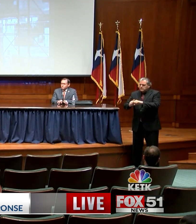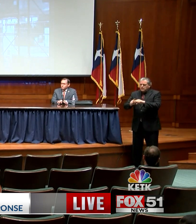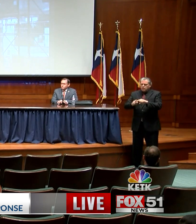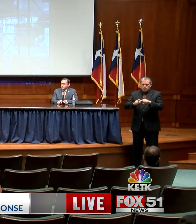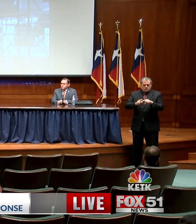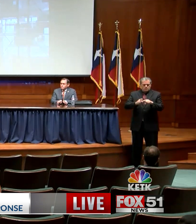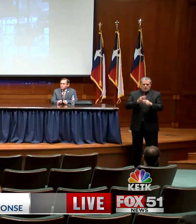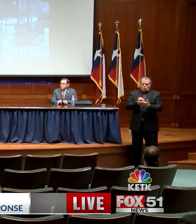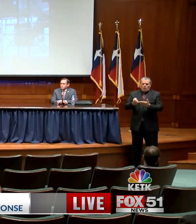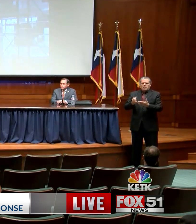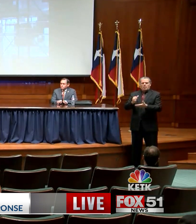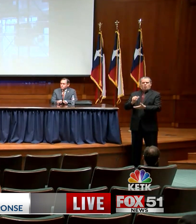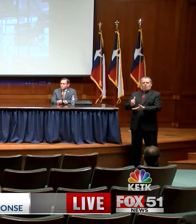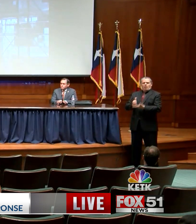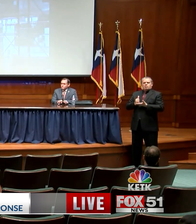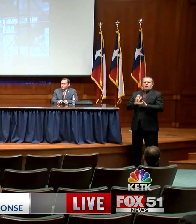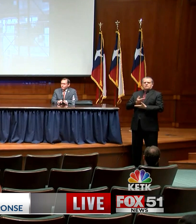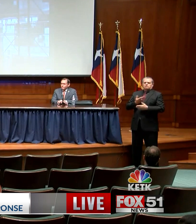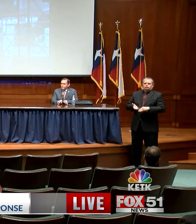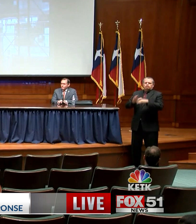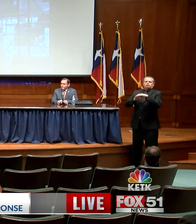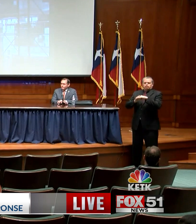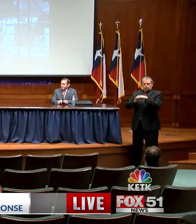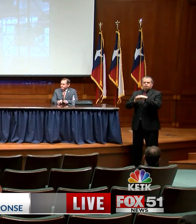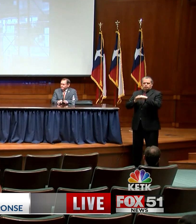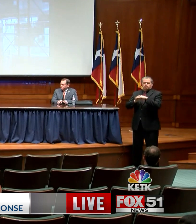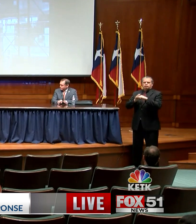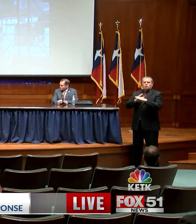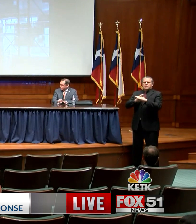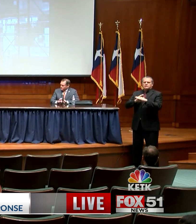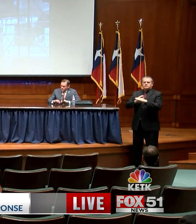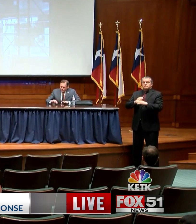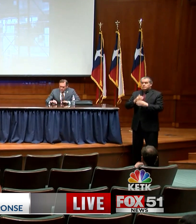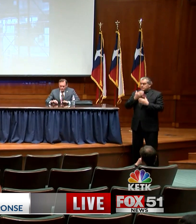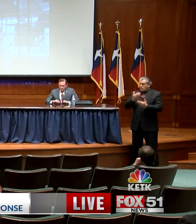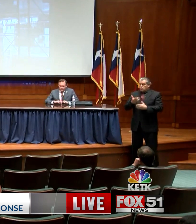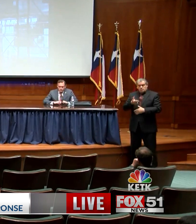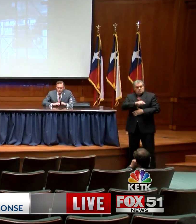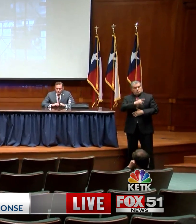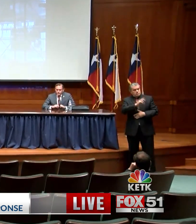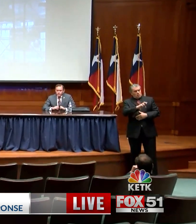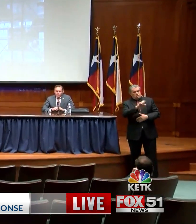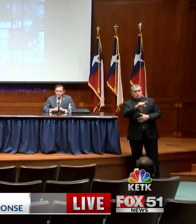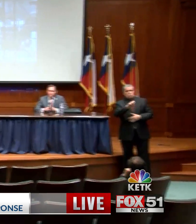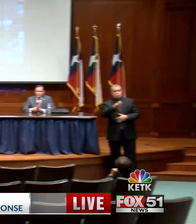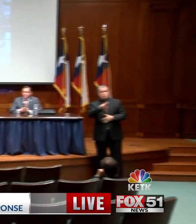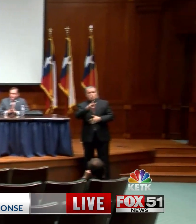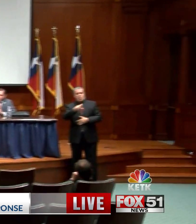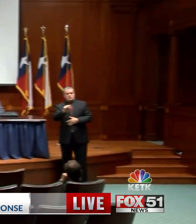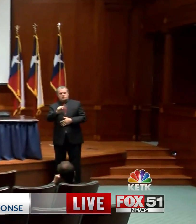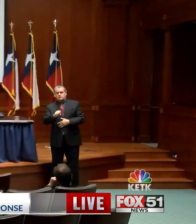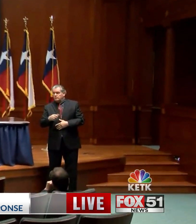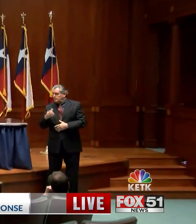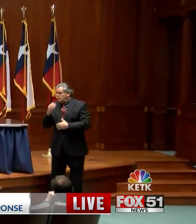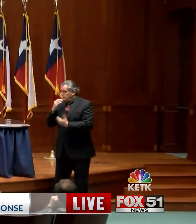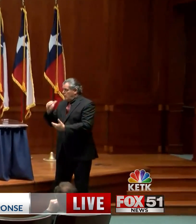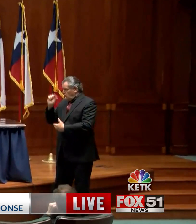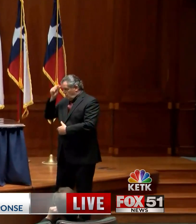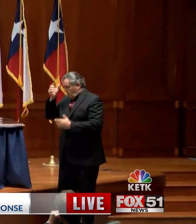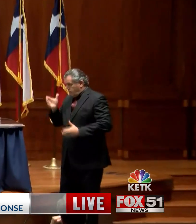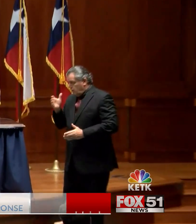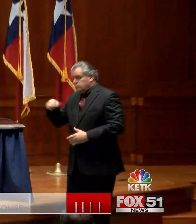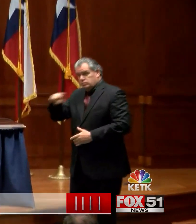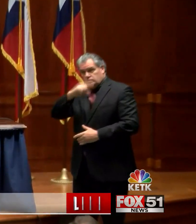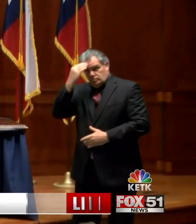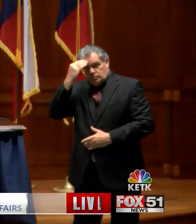that we enjoy here in the state. Thank you, Governor. Thank you very much. Dr. Zerwas. Thank you, Governor. As all of